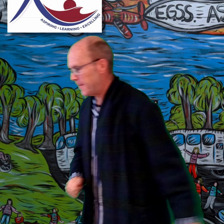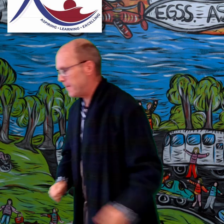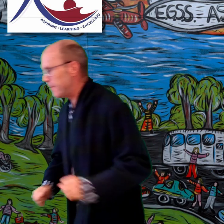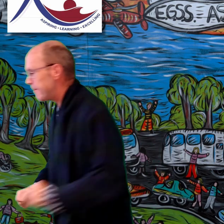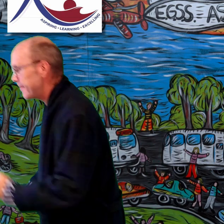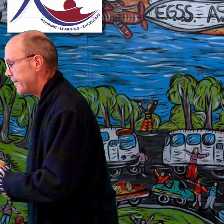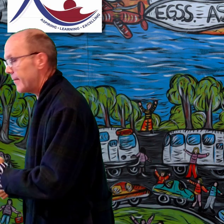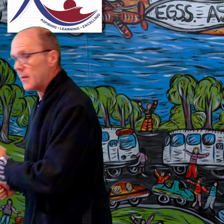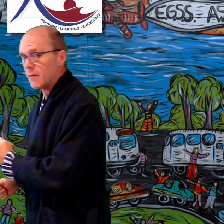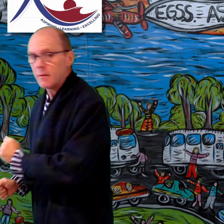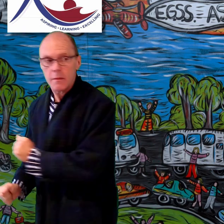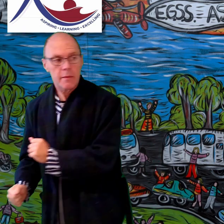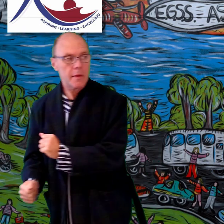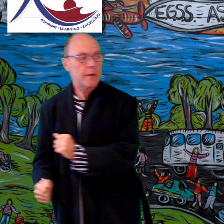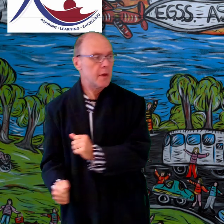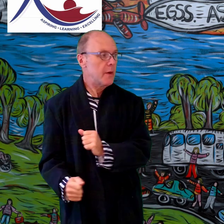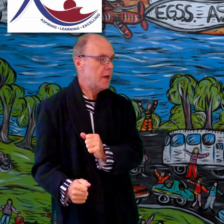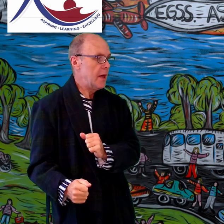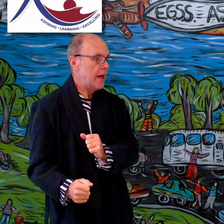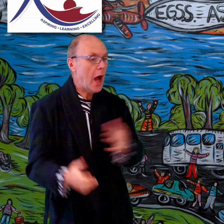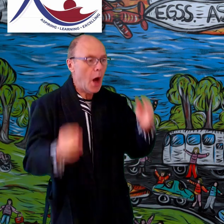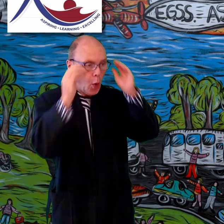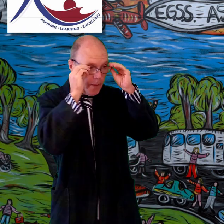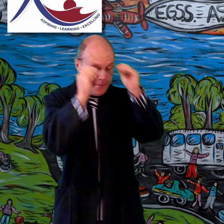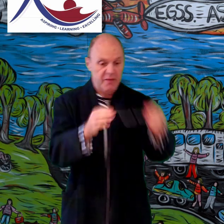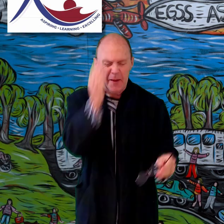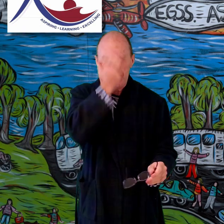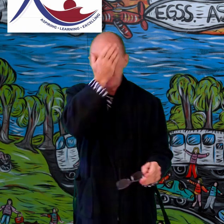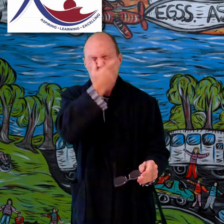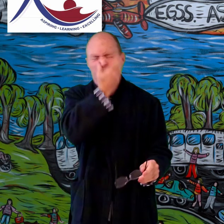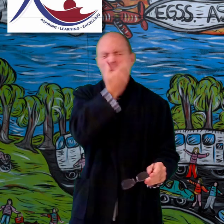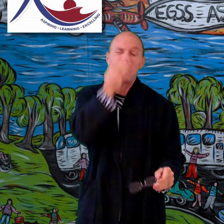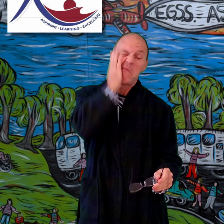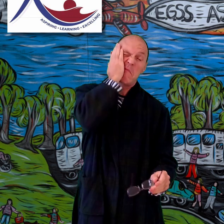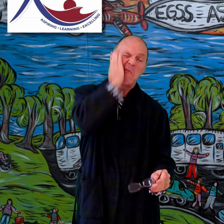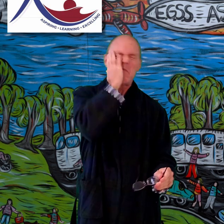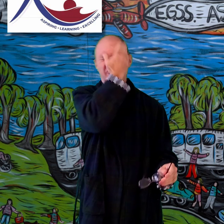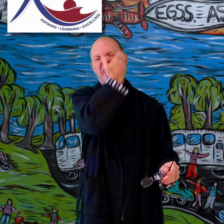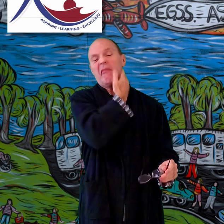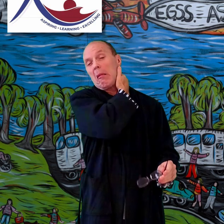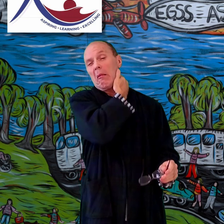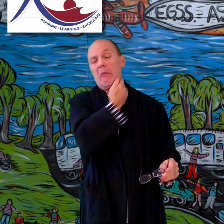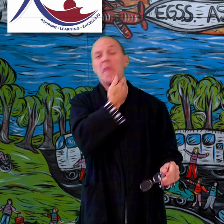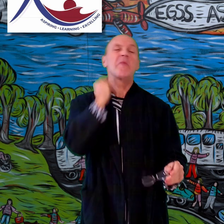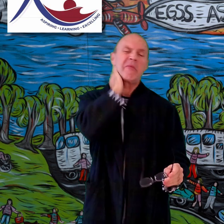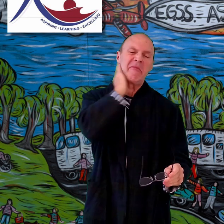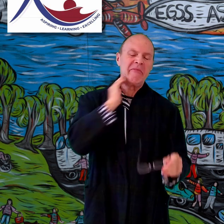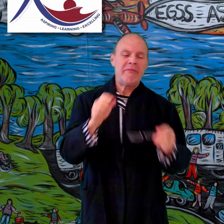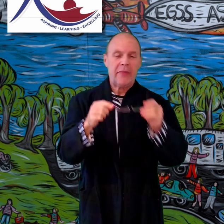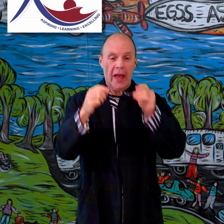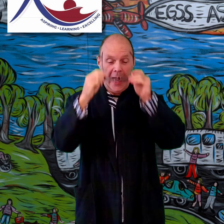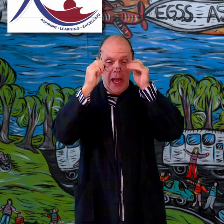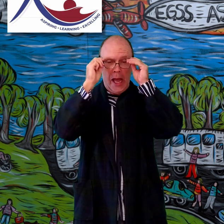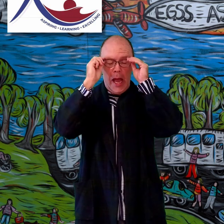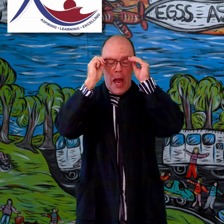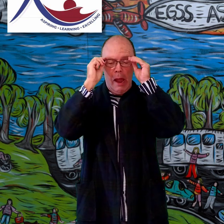But wait, you have to wash your face. Go on, give your face a good wash. Wash.